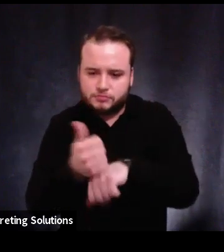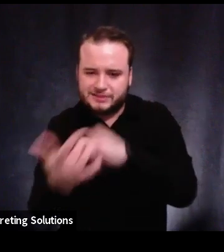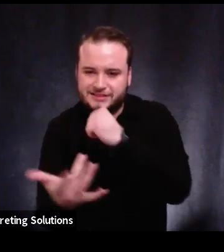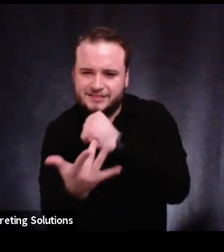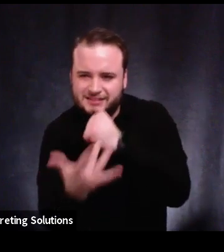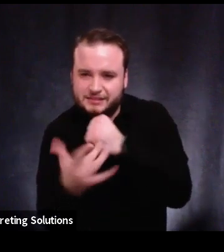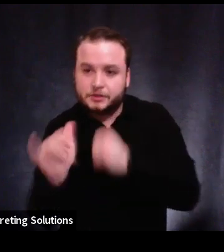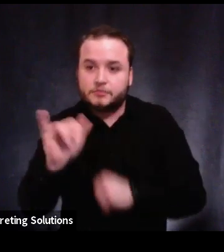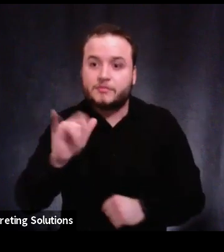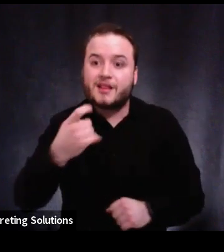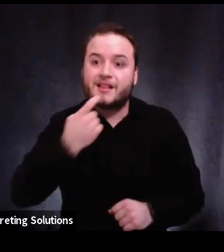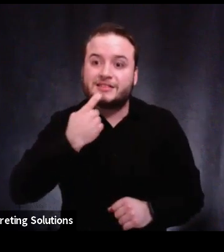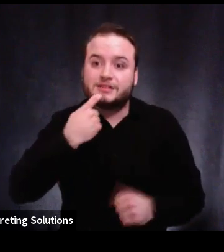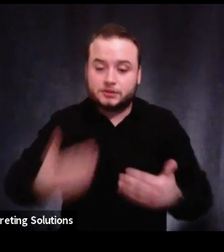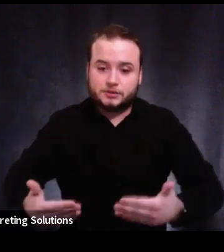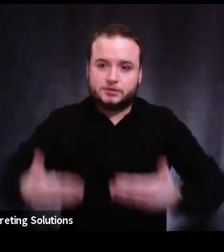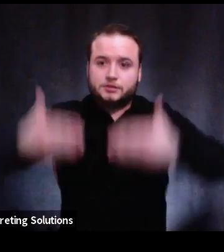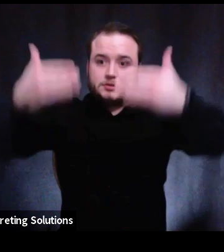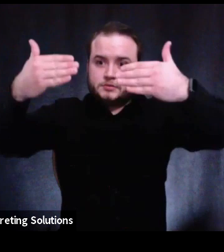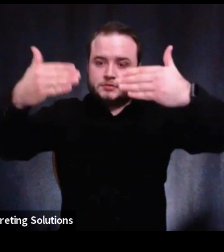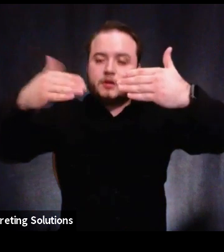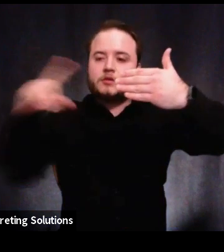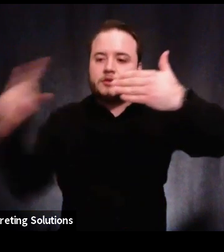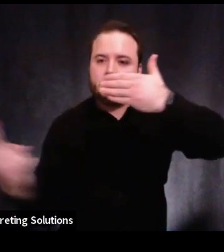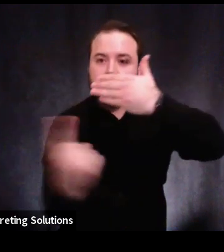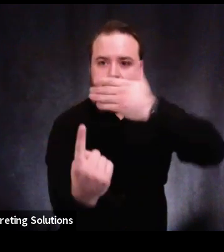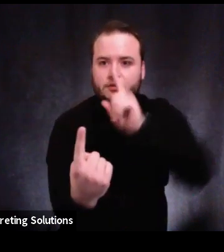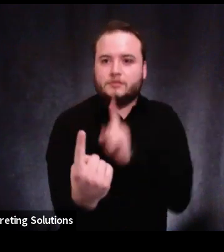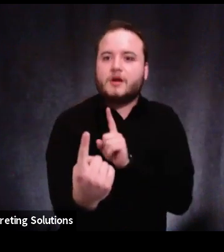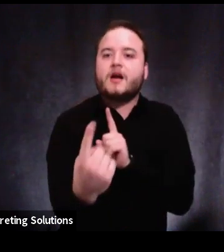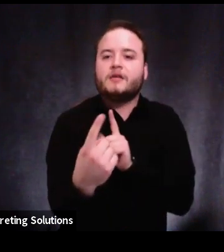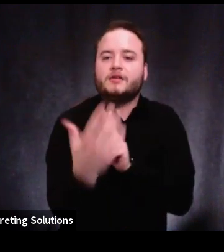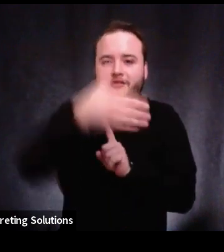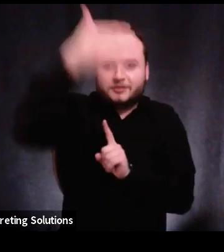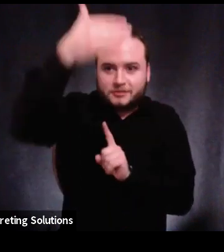work safely as soon as we can.